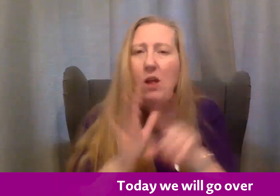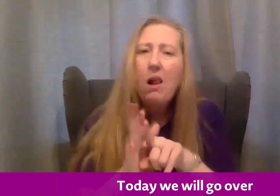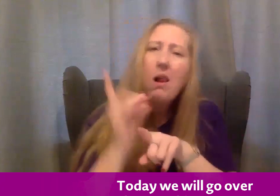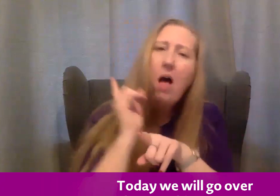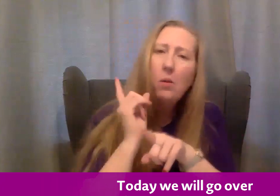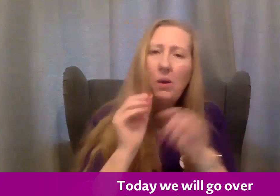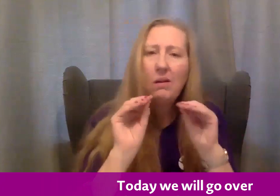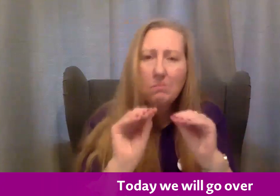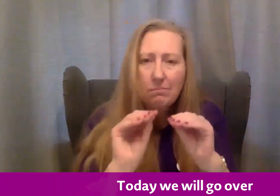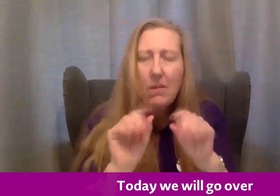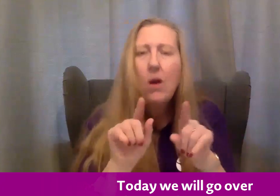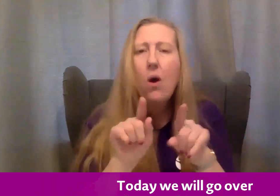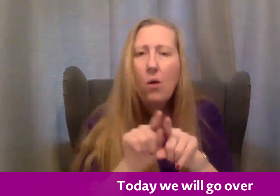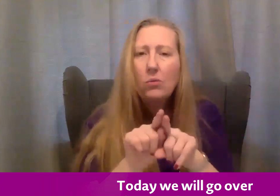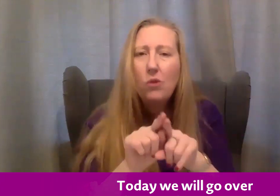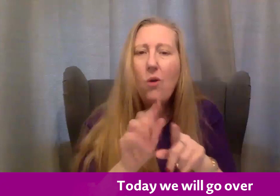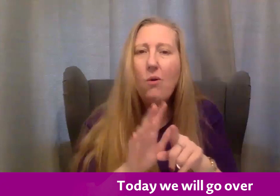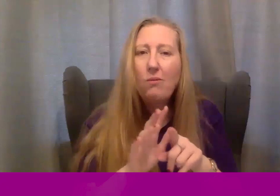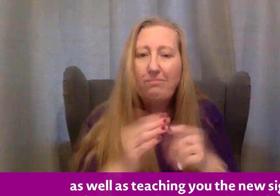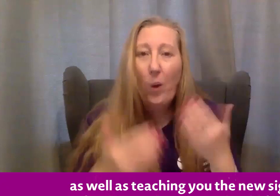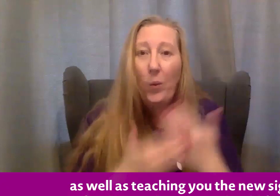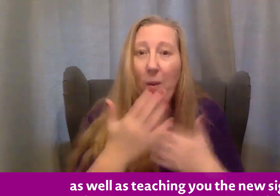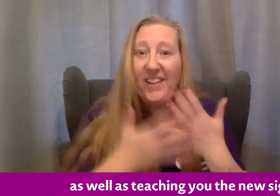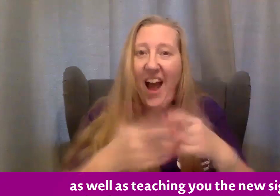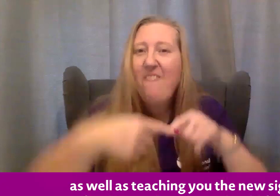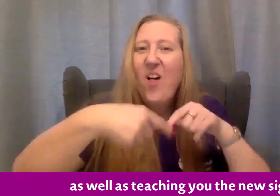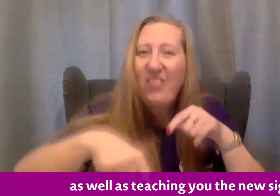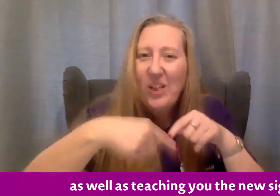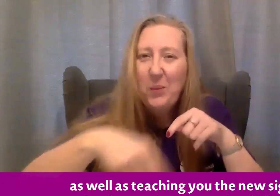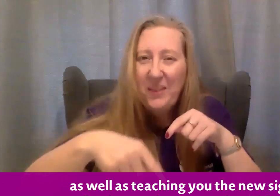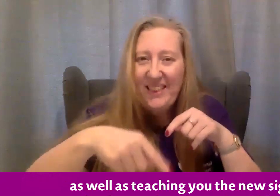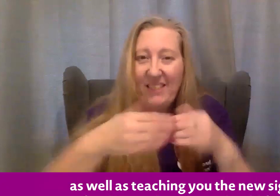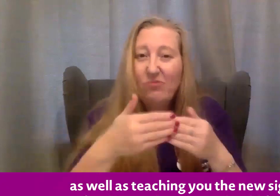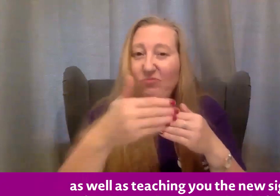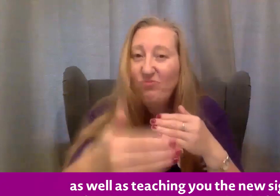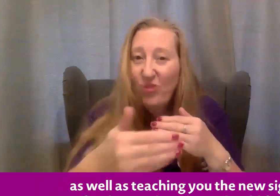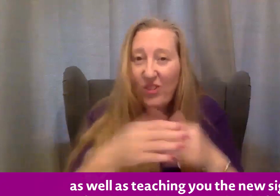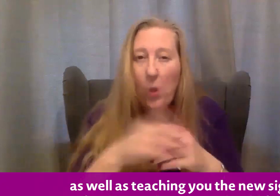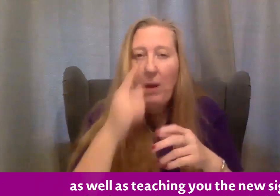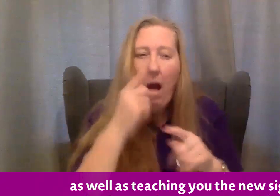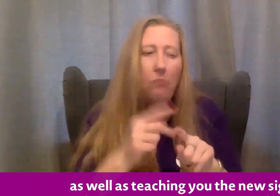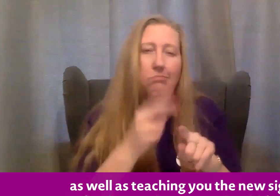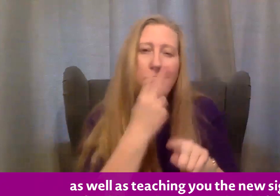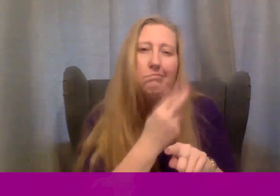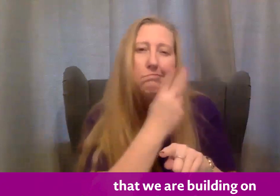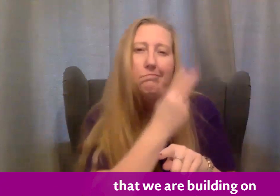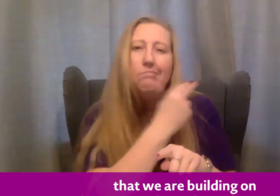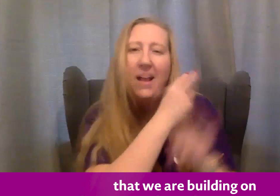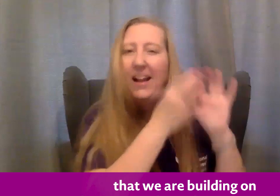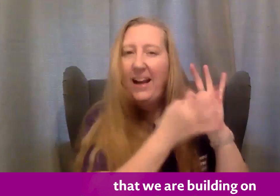Today we will go over last week's content as well as teaching you the new signs for this week. And you